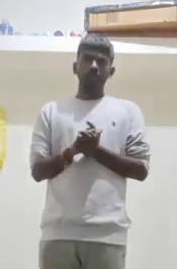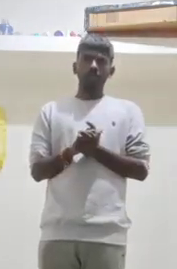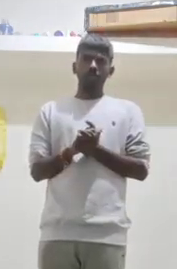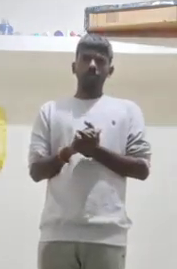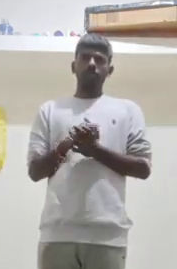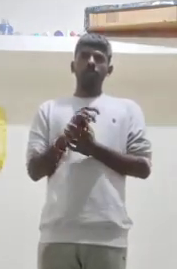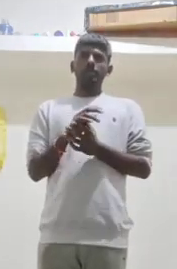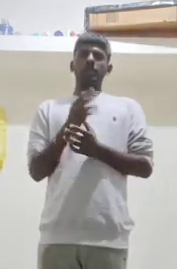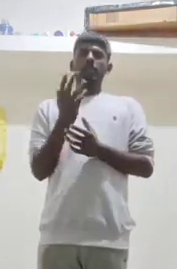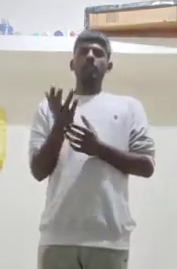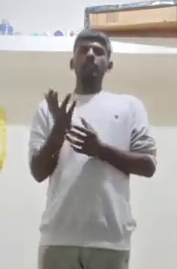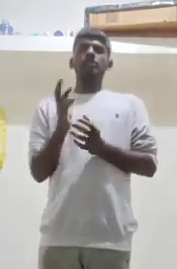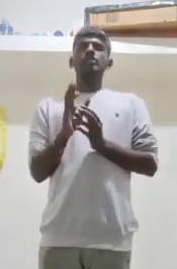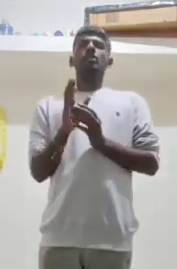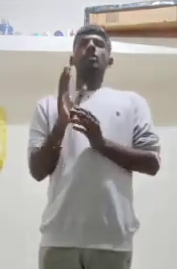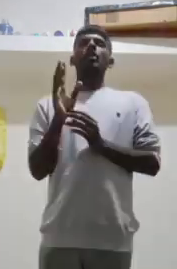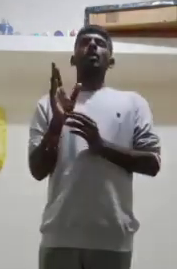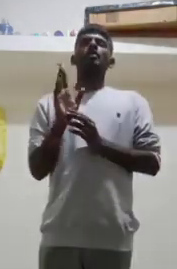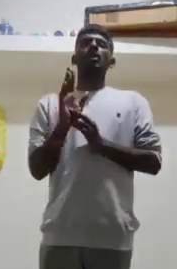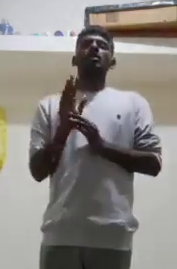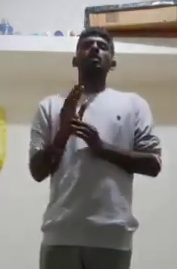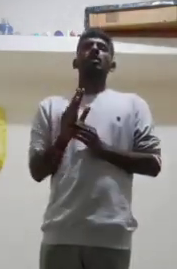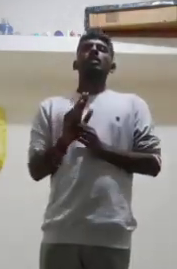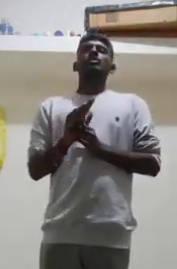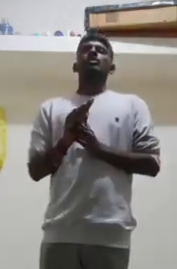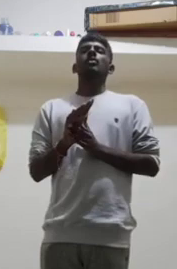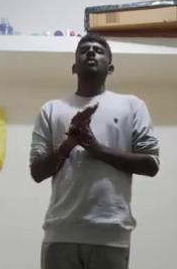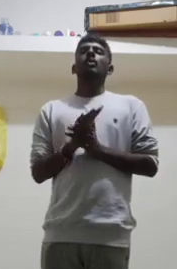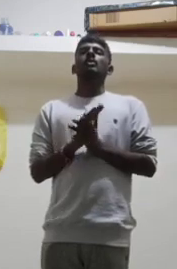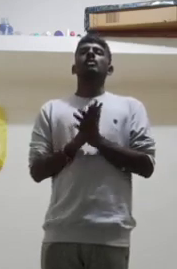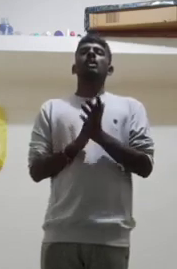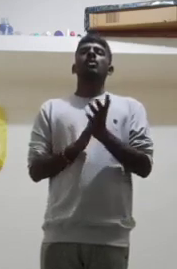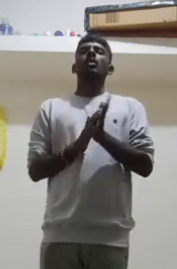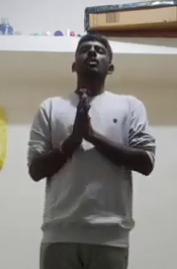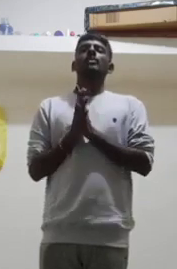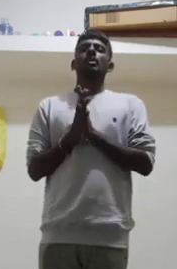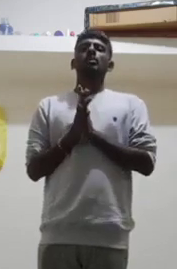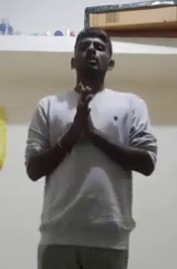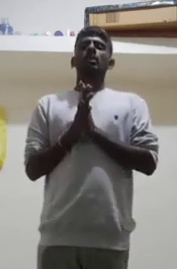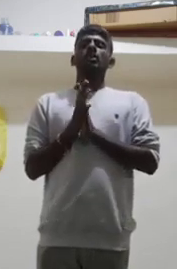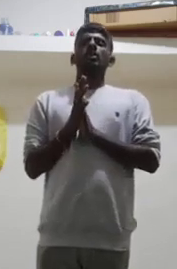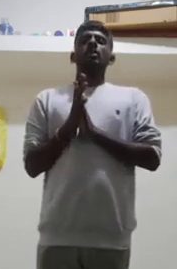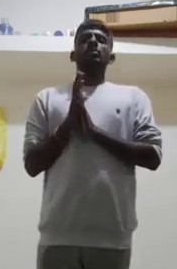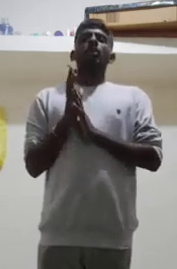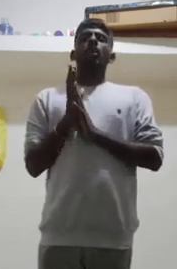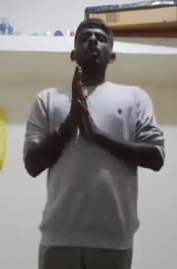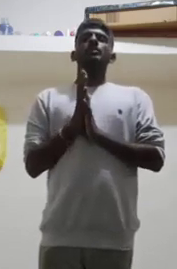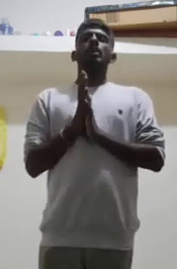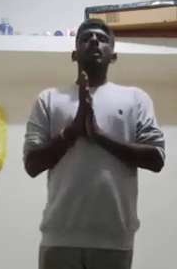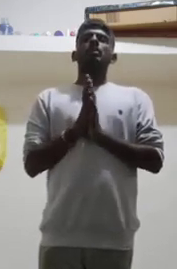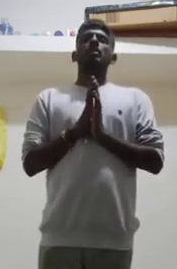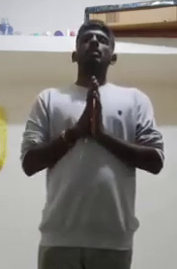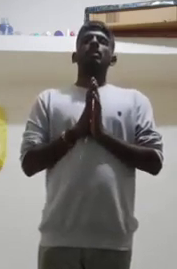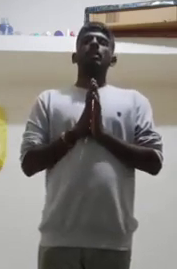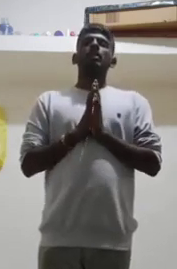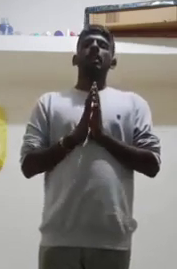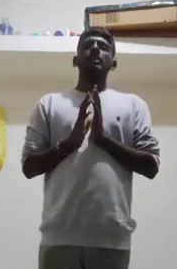explained to you. The second one is object. So what is an object? Okay, so object